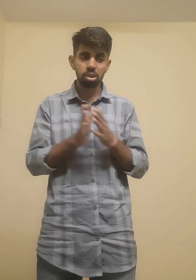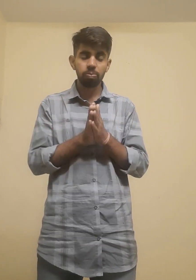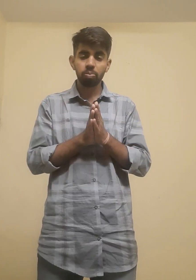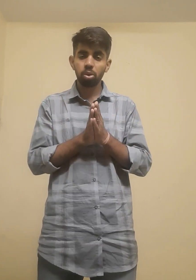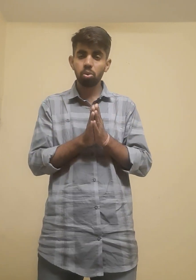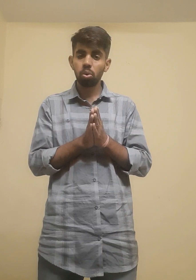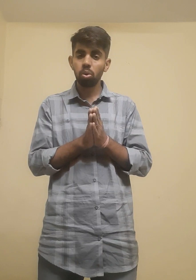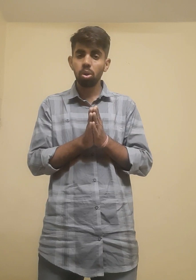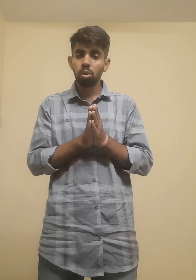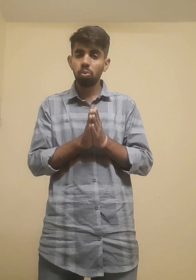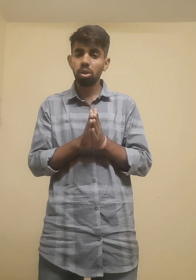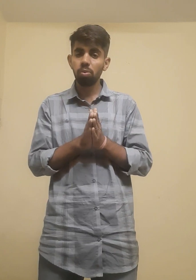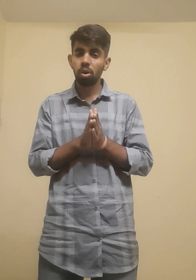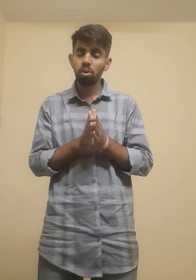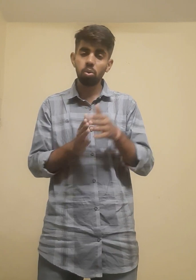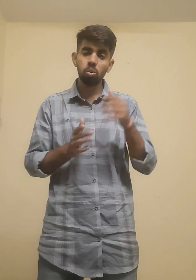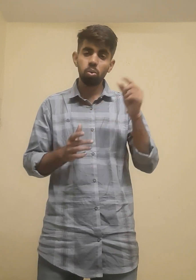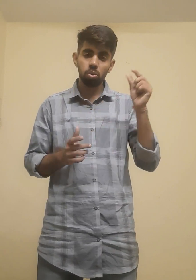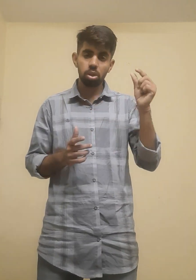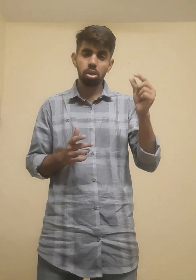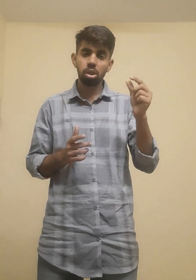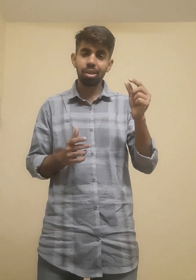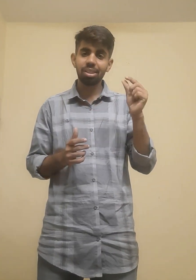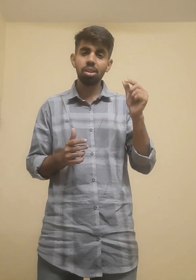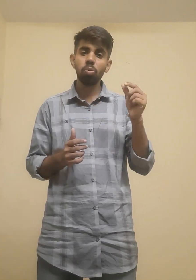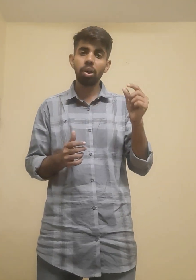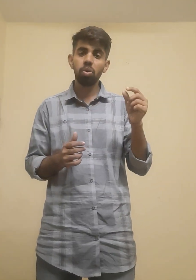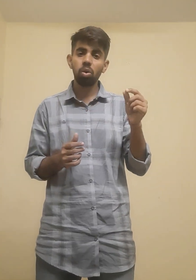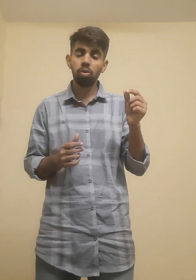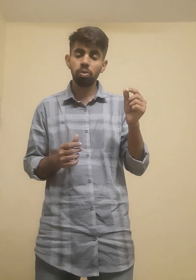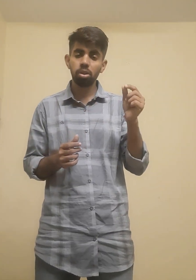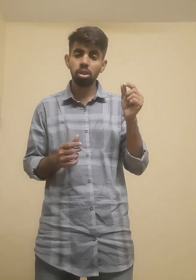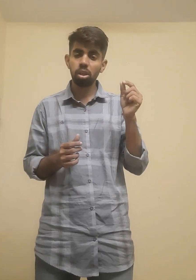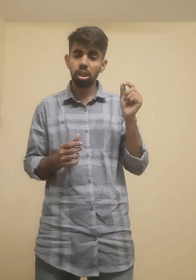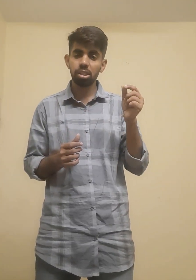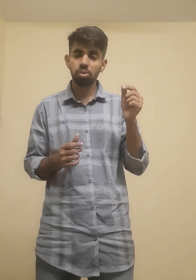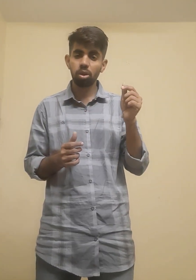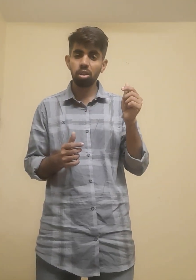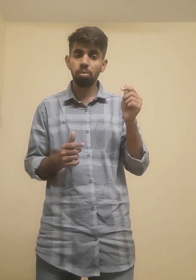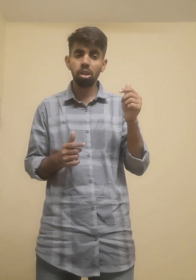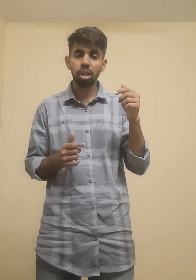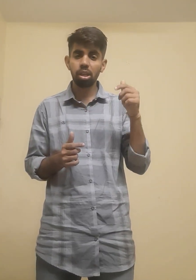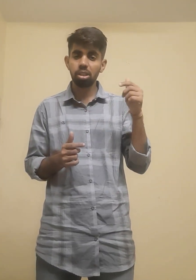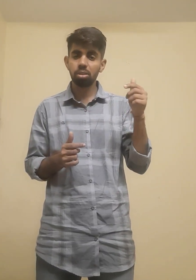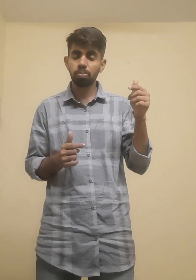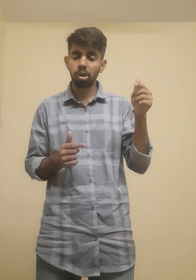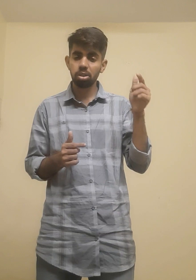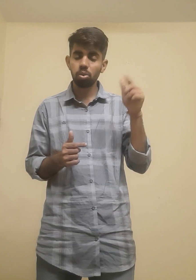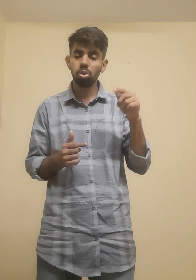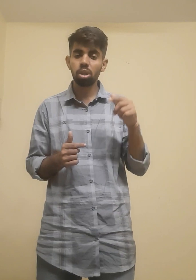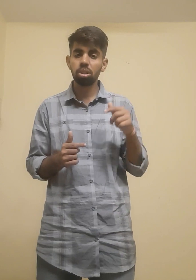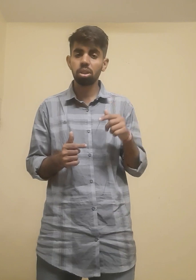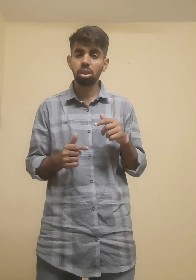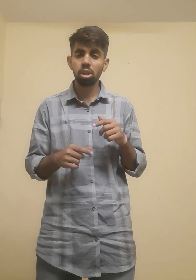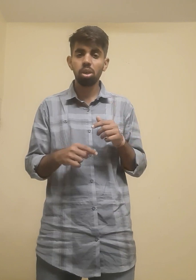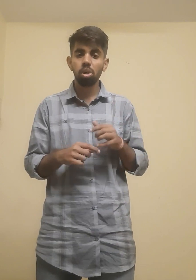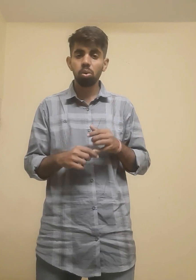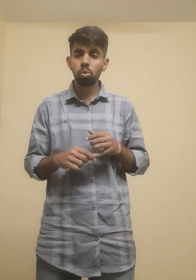x. So we want to assign the value of the x variable that is passed to the constructor to